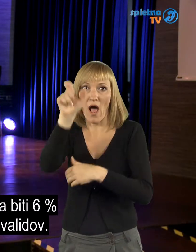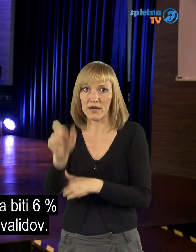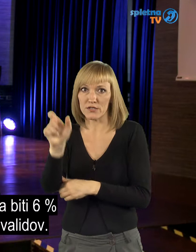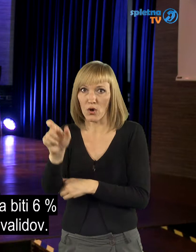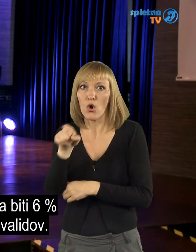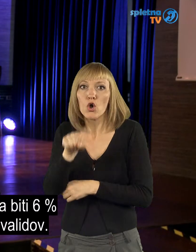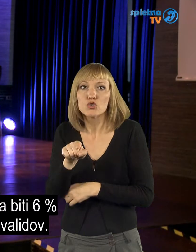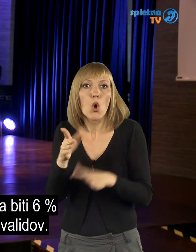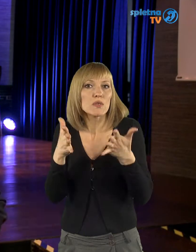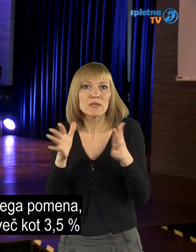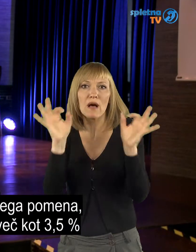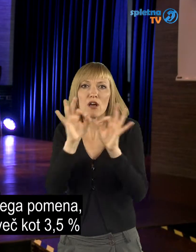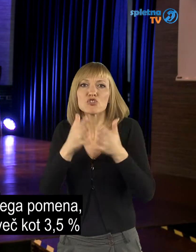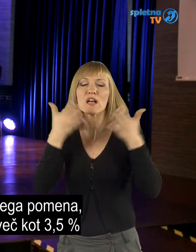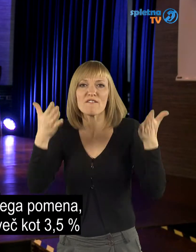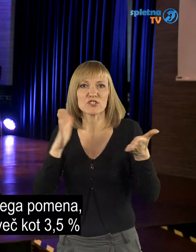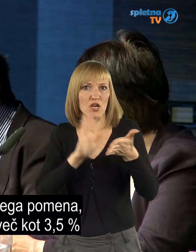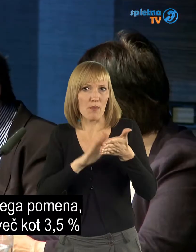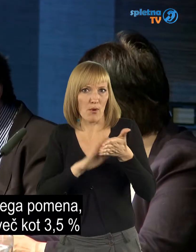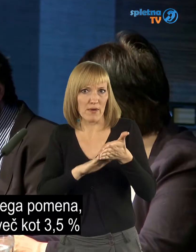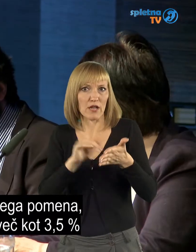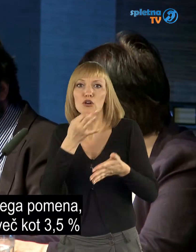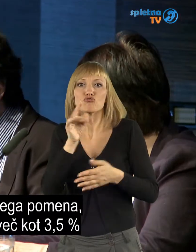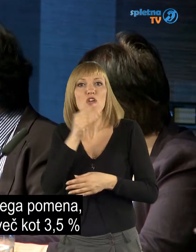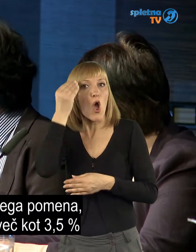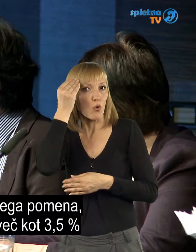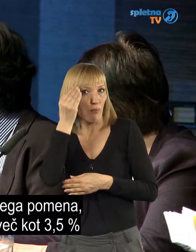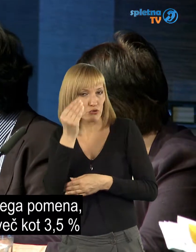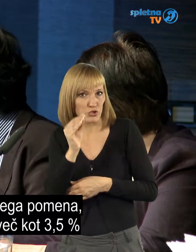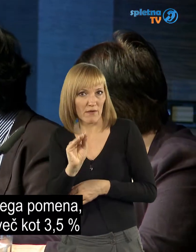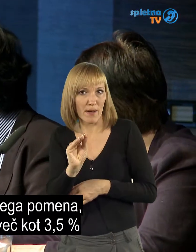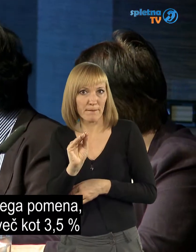disabled. So this is not very well